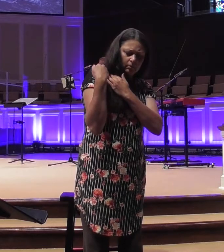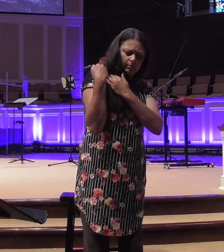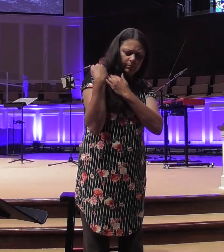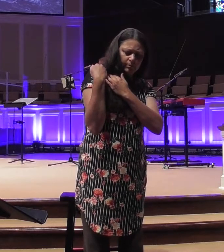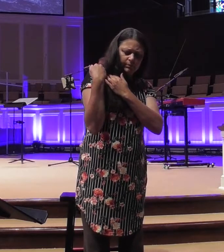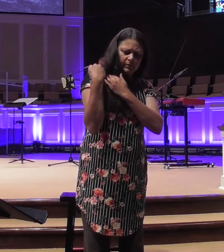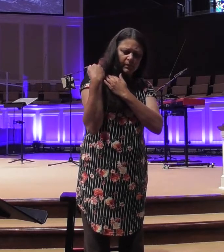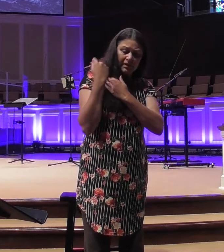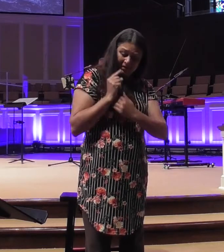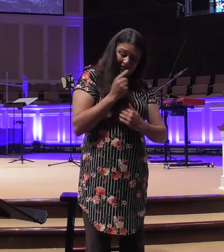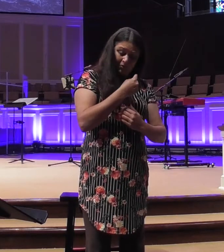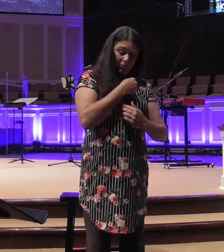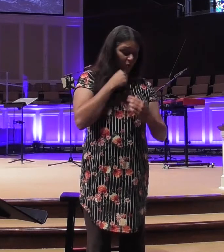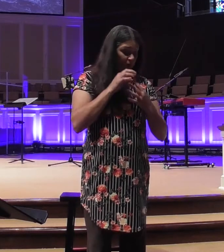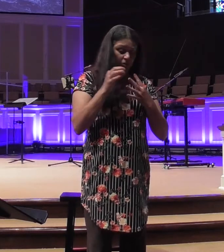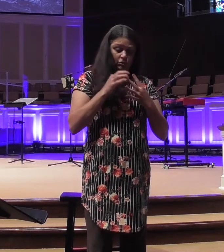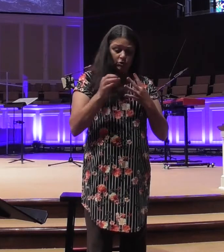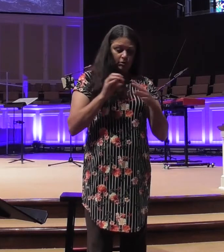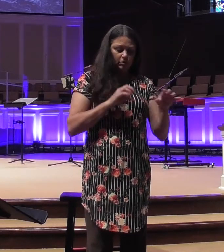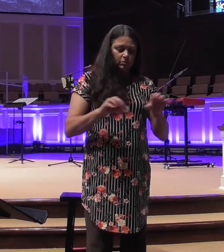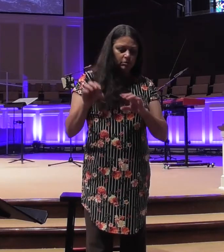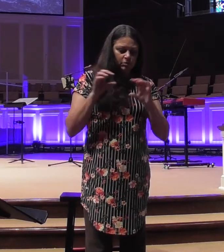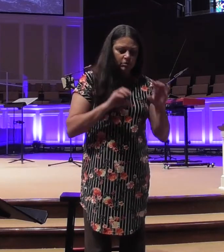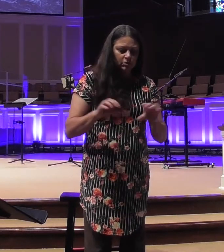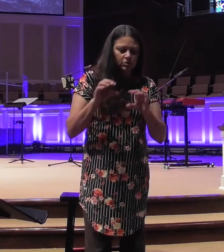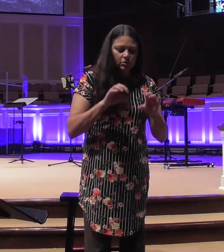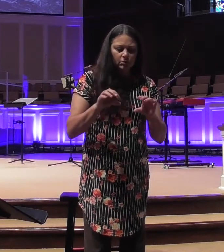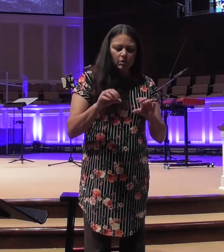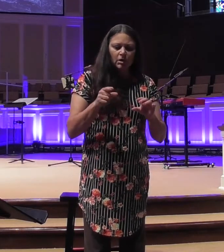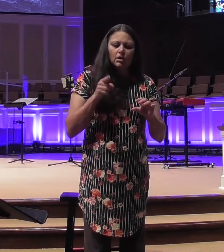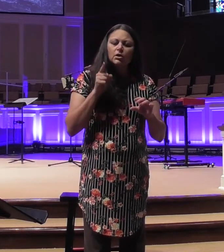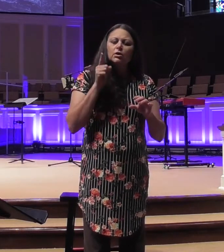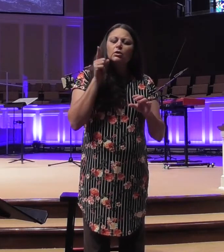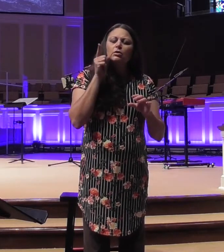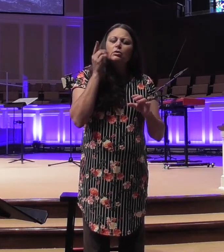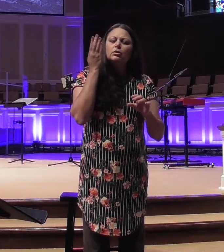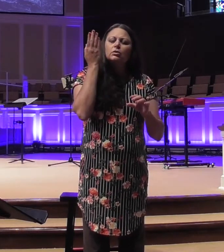that we chose to commit, you let that fall